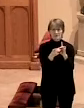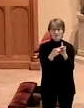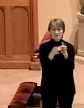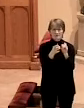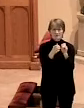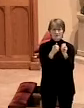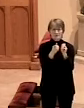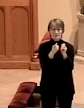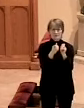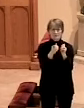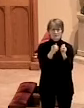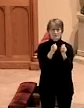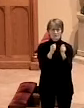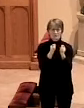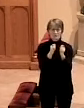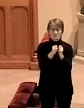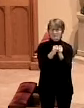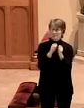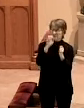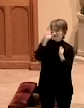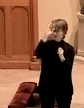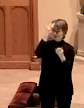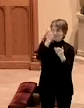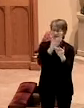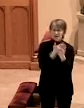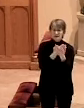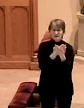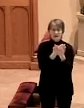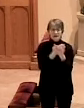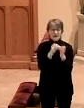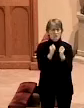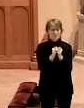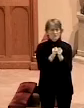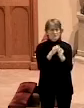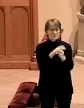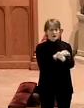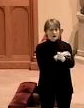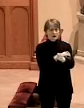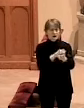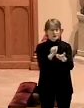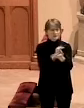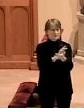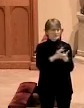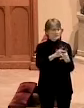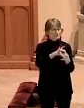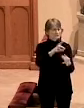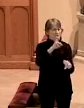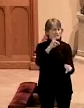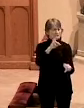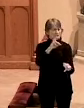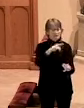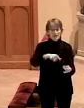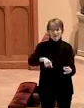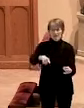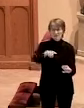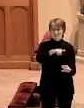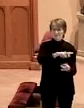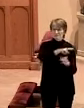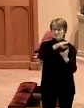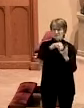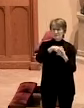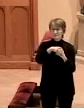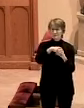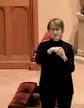sacrifice of your Son, and grant that by the power of the Holy Spirit, as they partake of the one bread and the